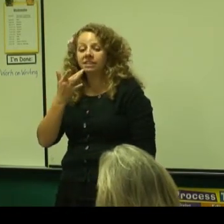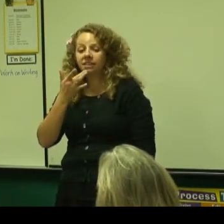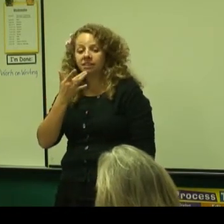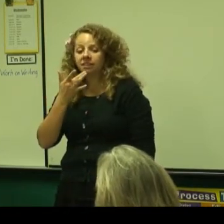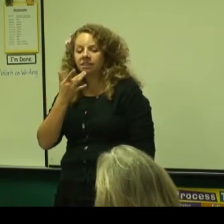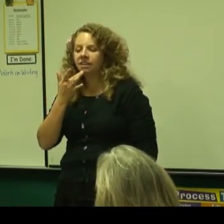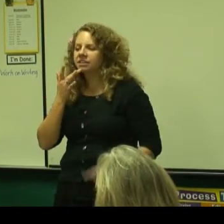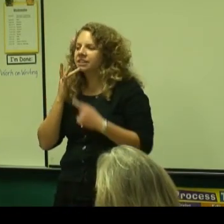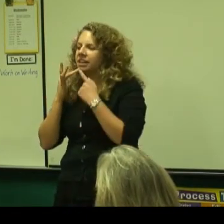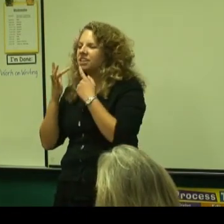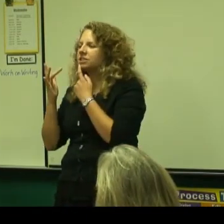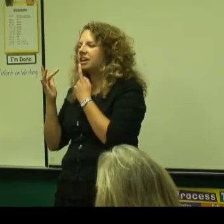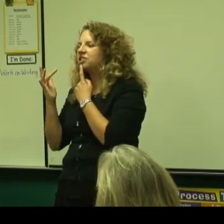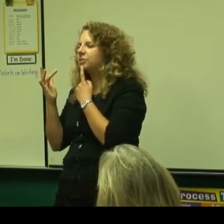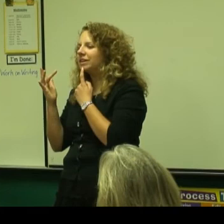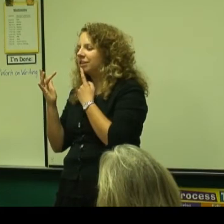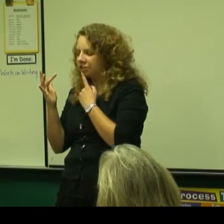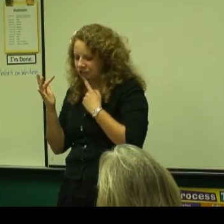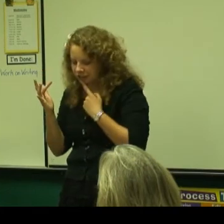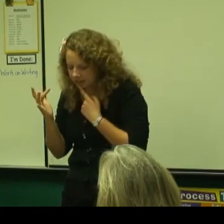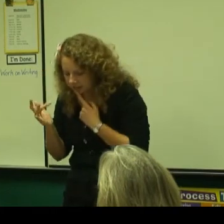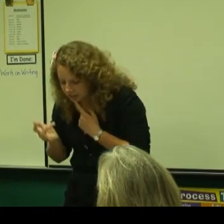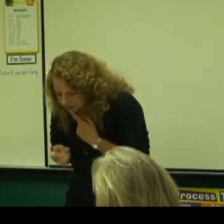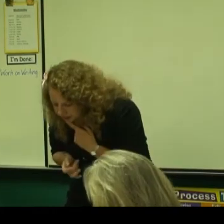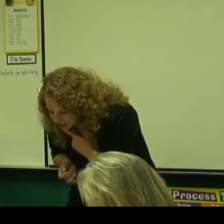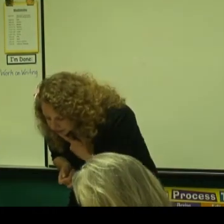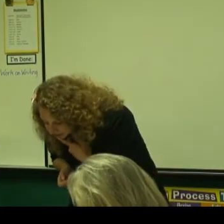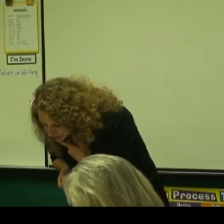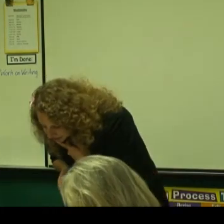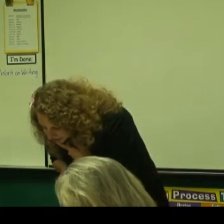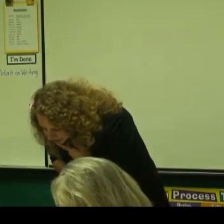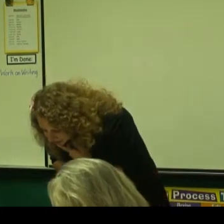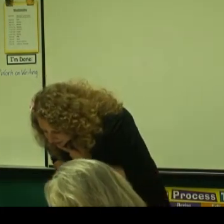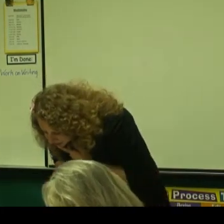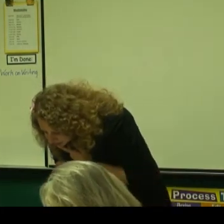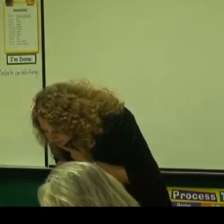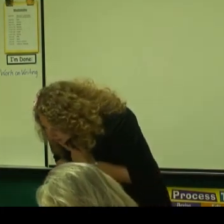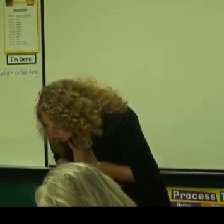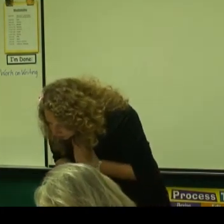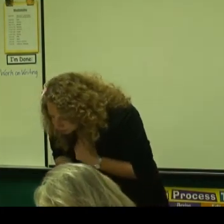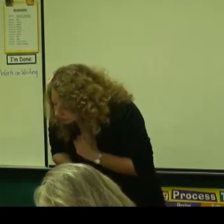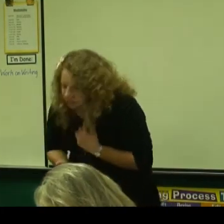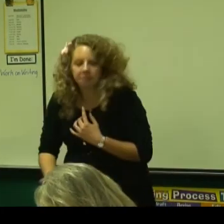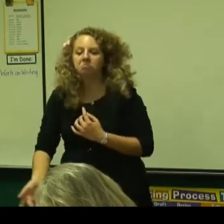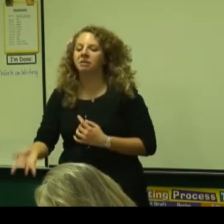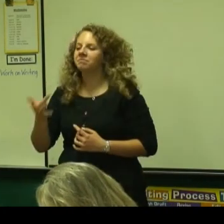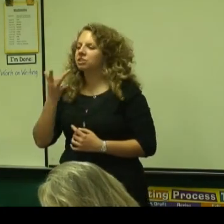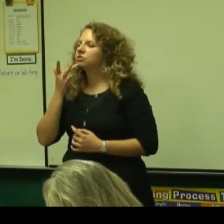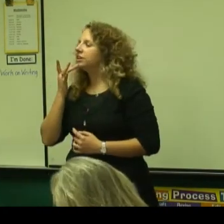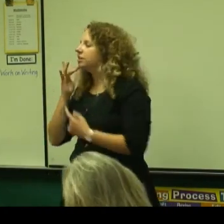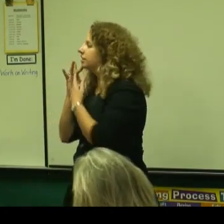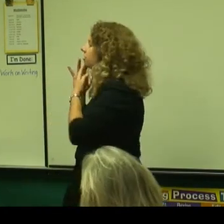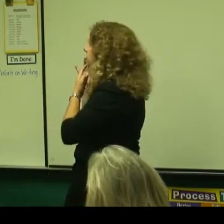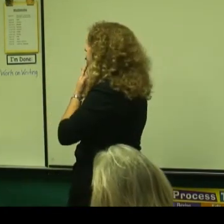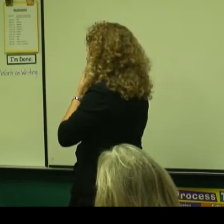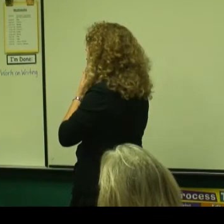it. And it's like, it's actually right here on your chin. I know they kind of are a little bit funny, but it's right here, like on your chin right